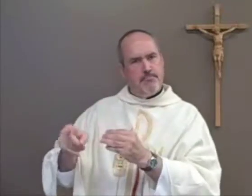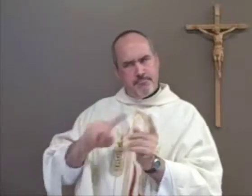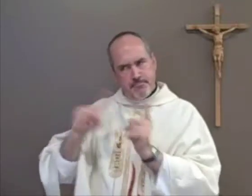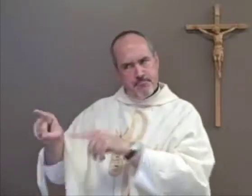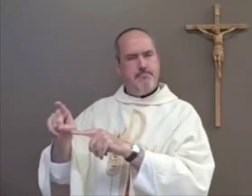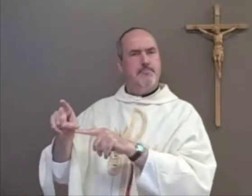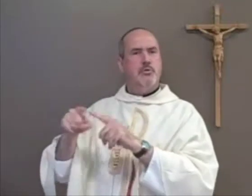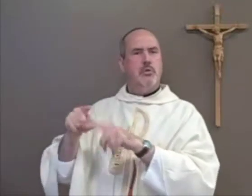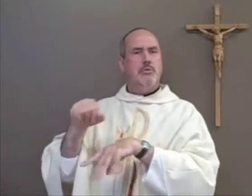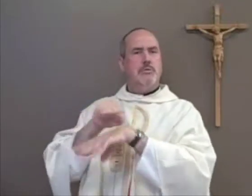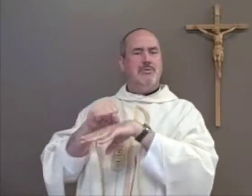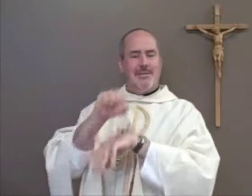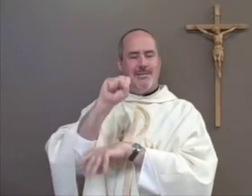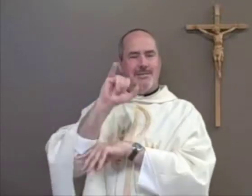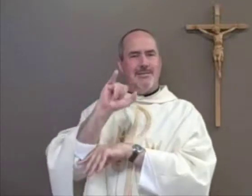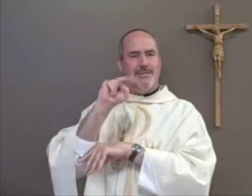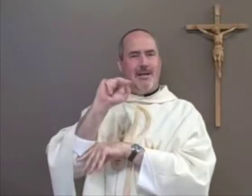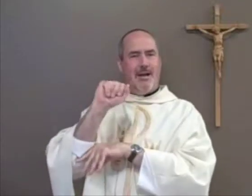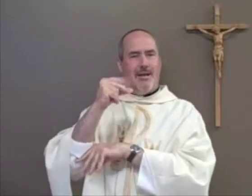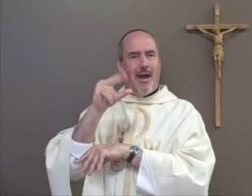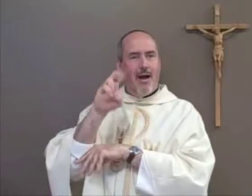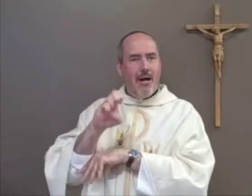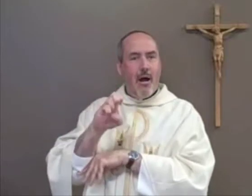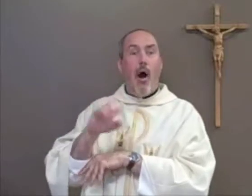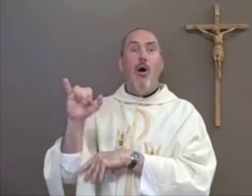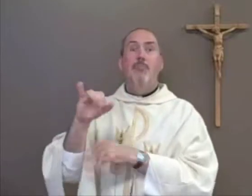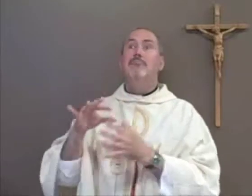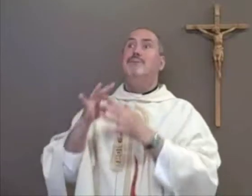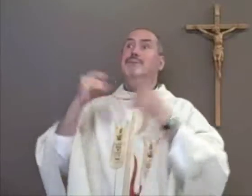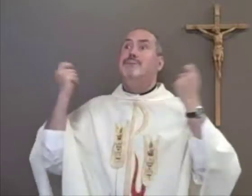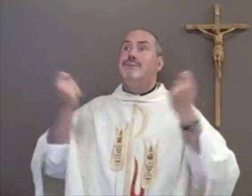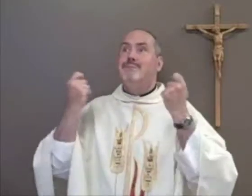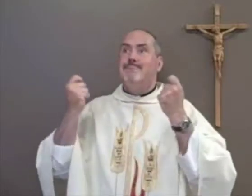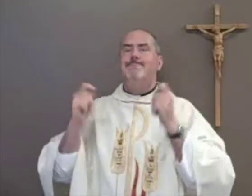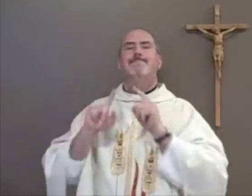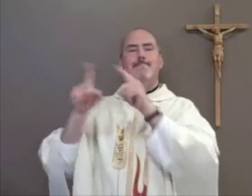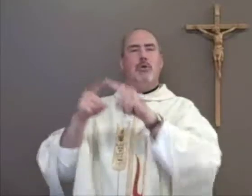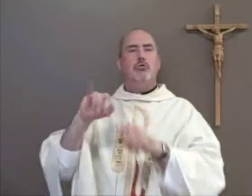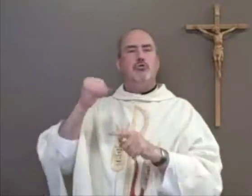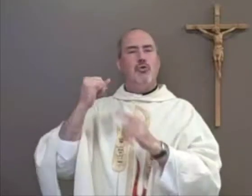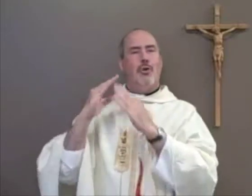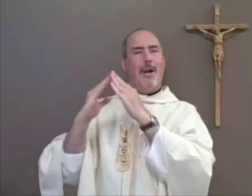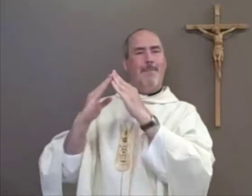him to synagogue regularly. Even in special festivals, they would take him into Jerusalem.